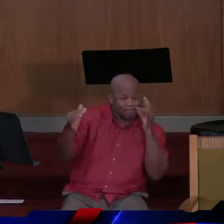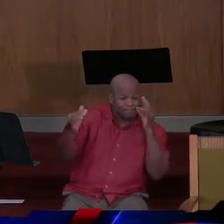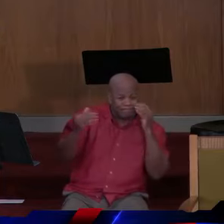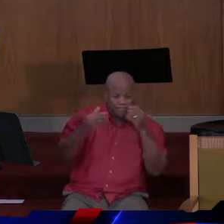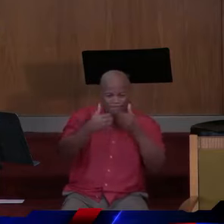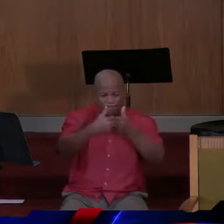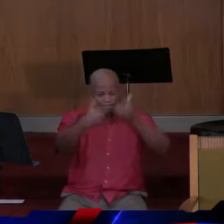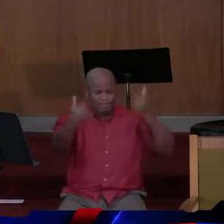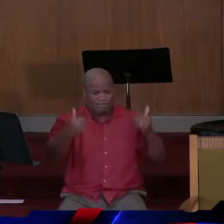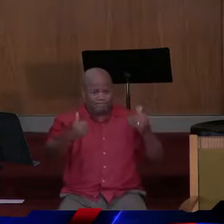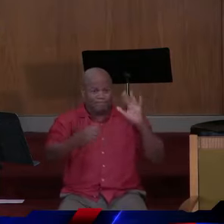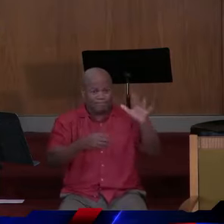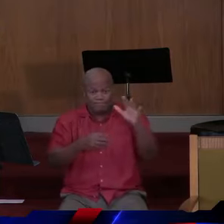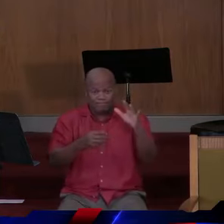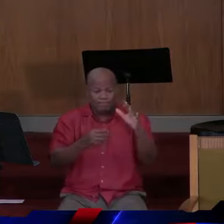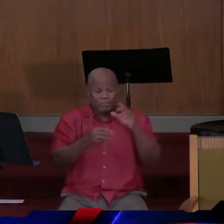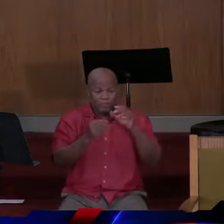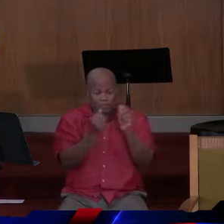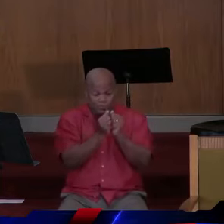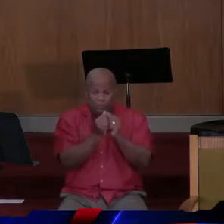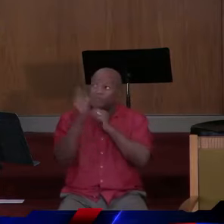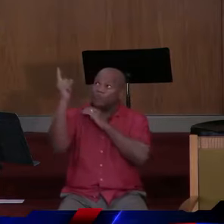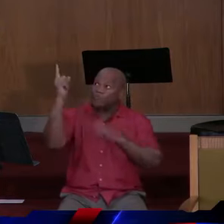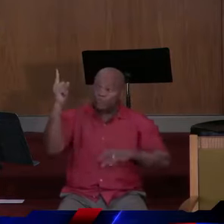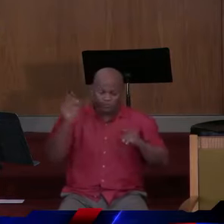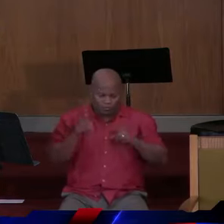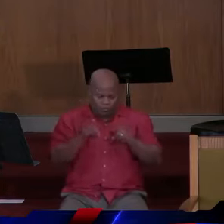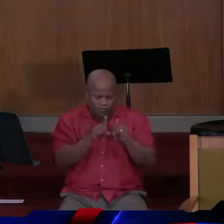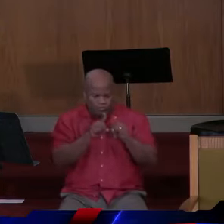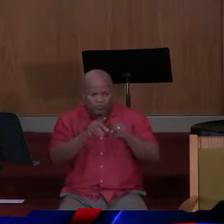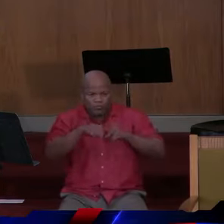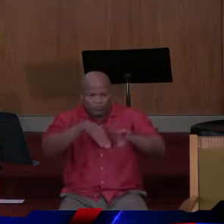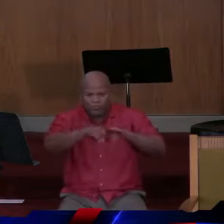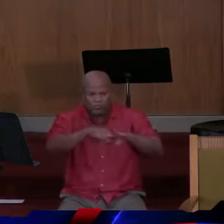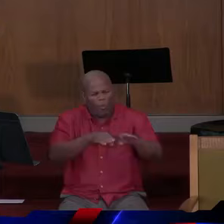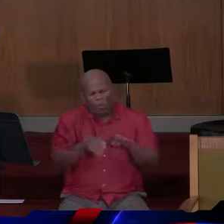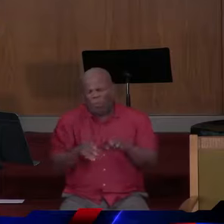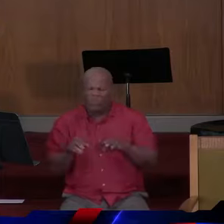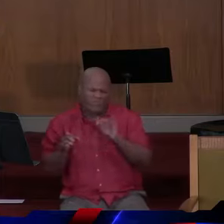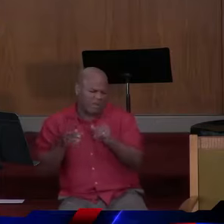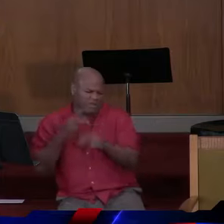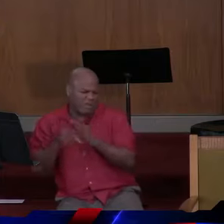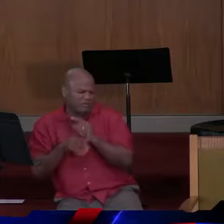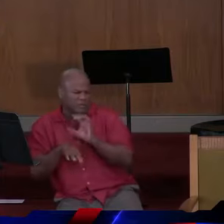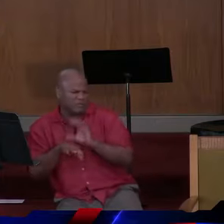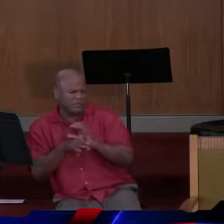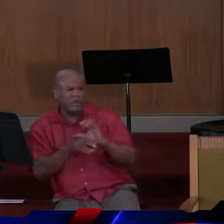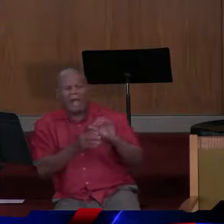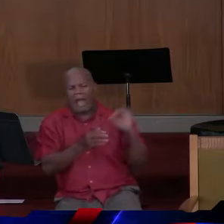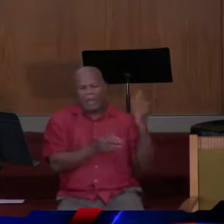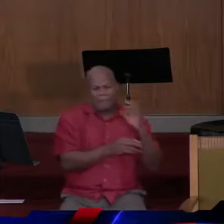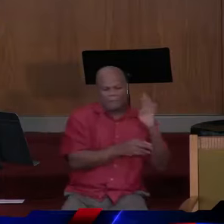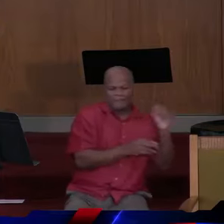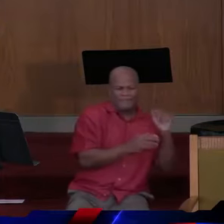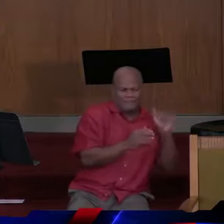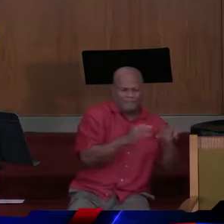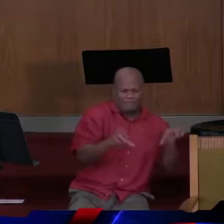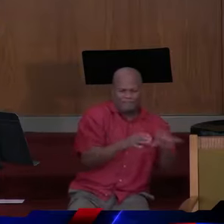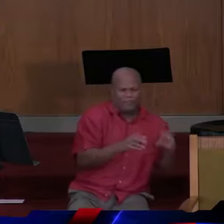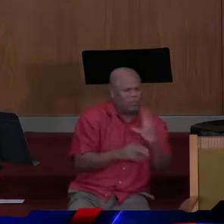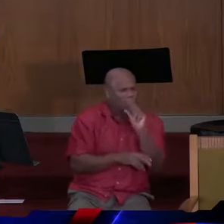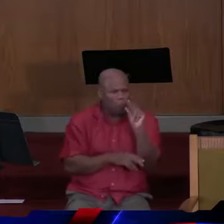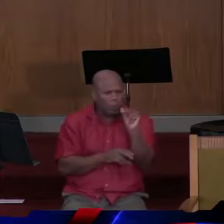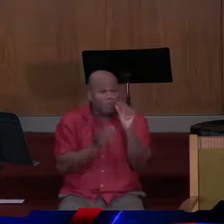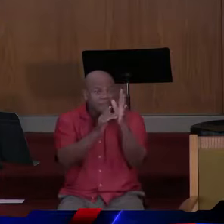from your walk with Christ. You can't say this ain't, we ain't that kind of church. That's not how our bishop does it. No, Jesus